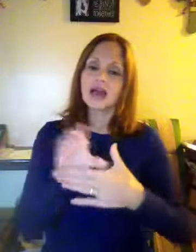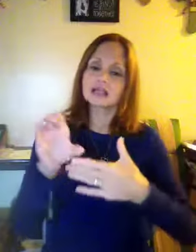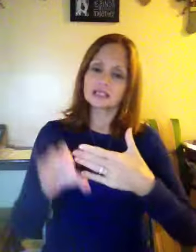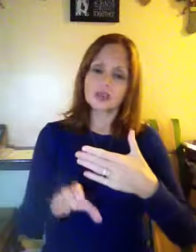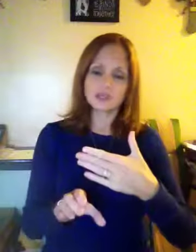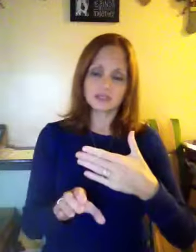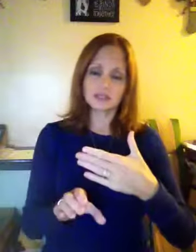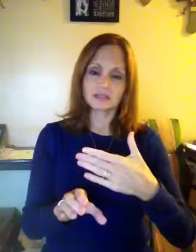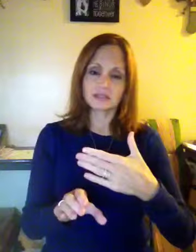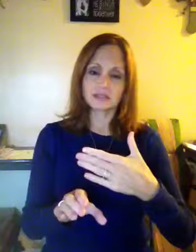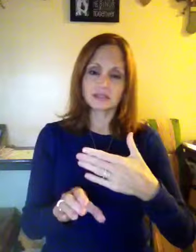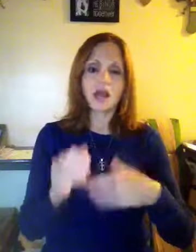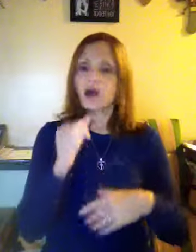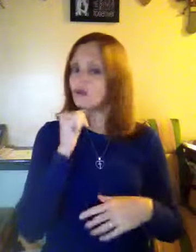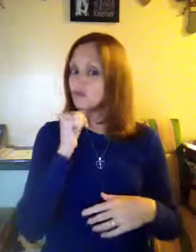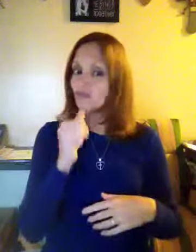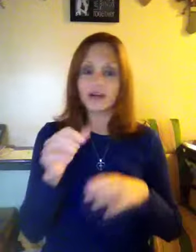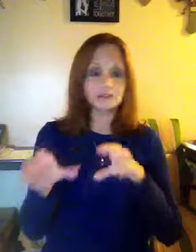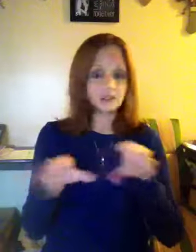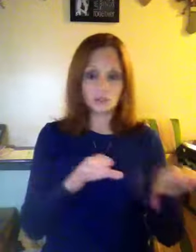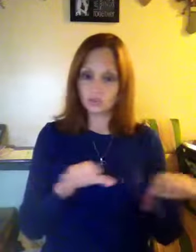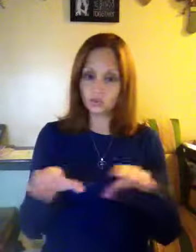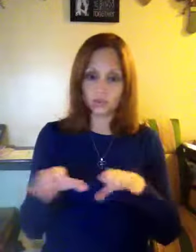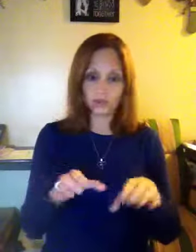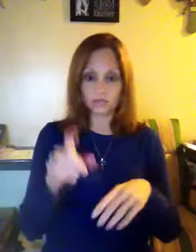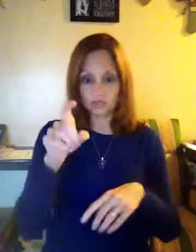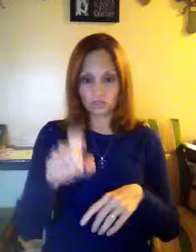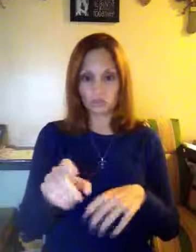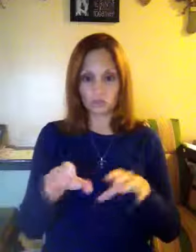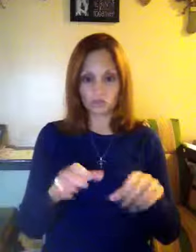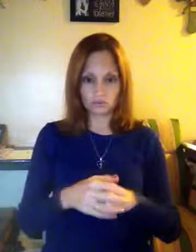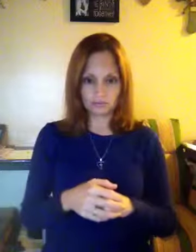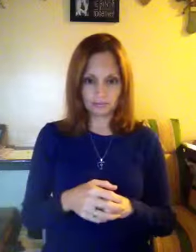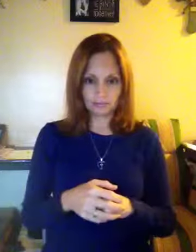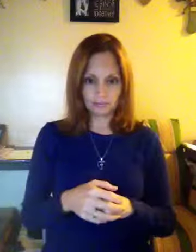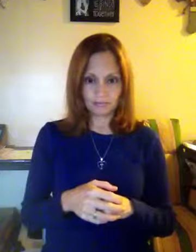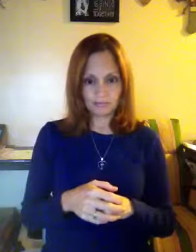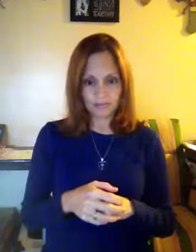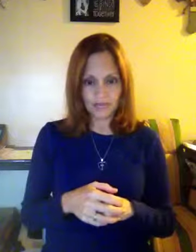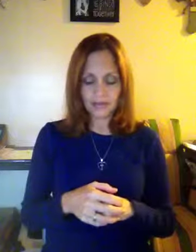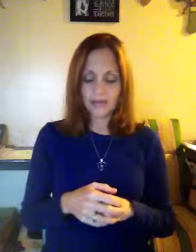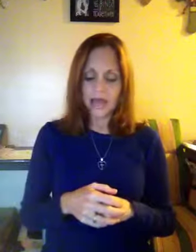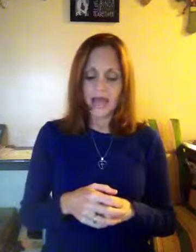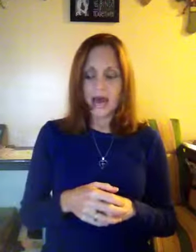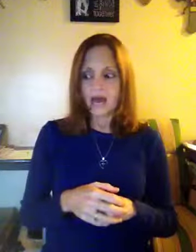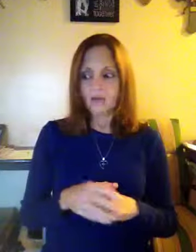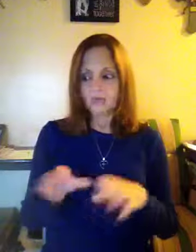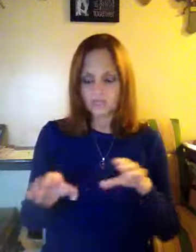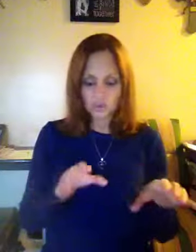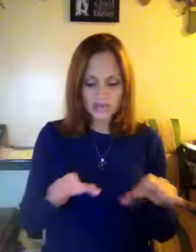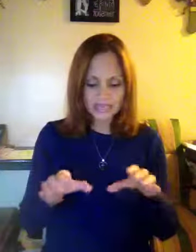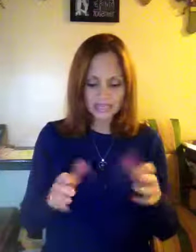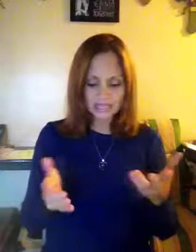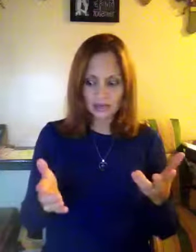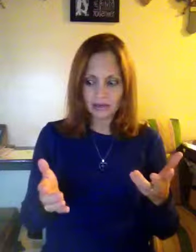consequences of not doing what they're supposed to do. Okay, I will be doing it in an